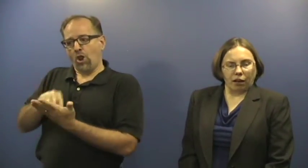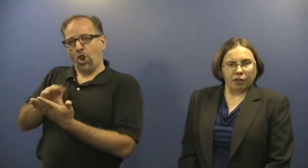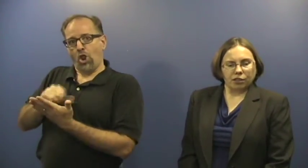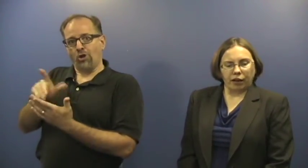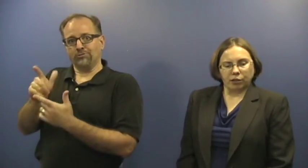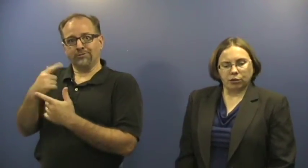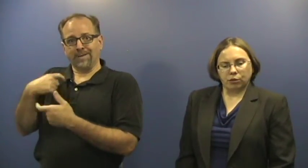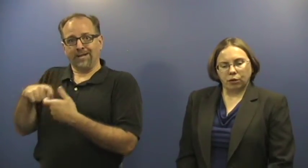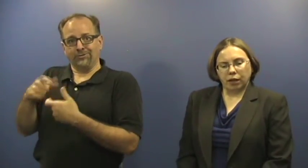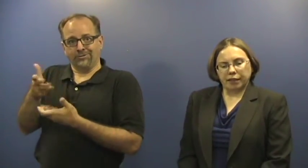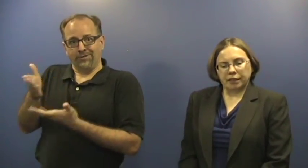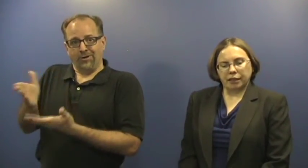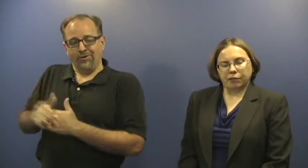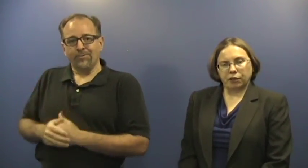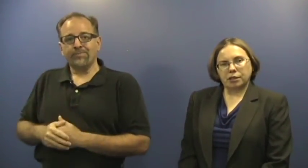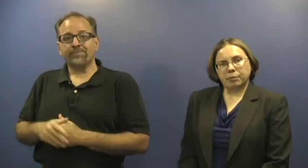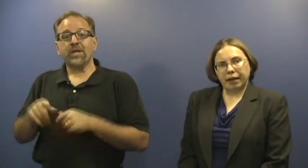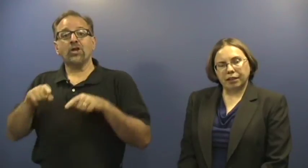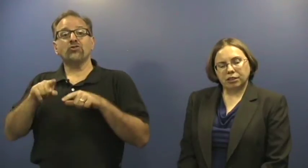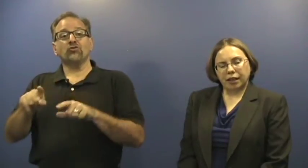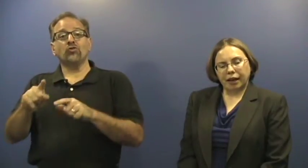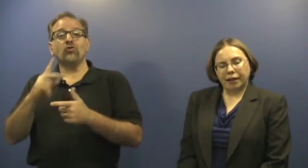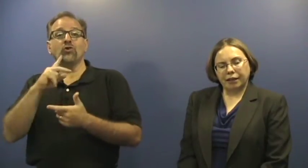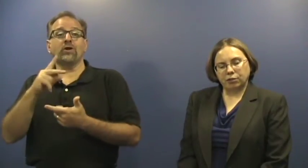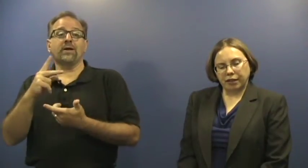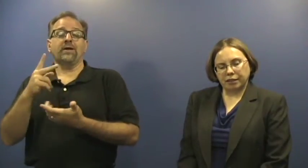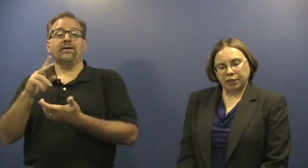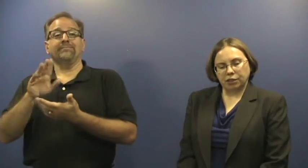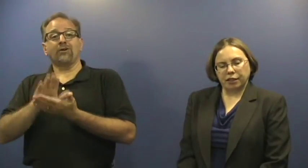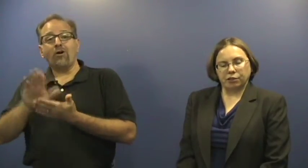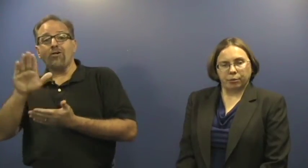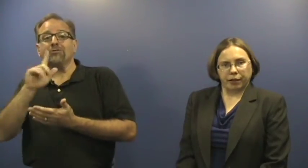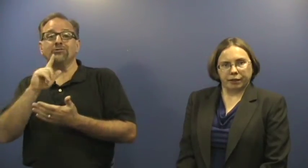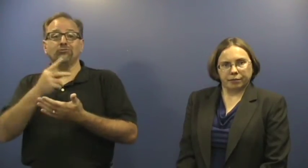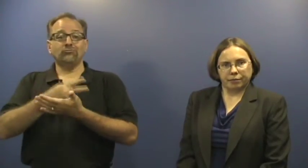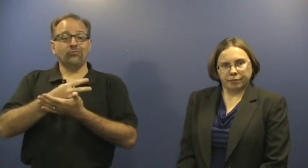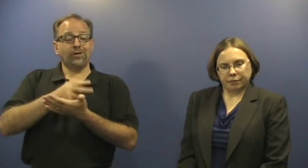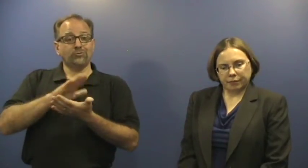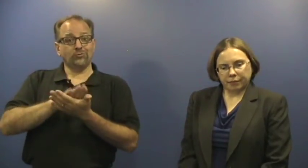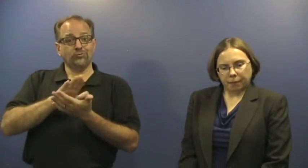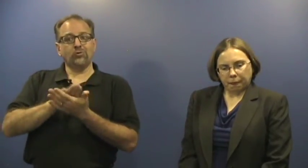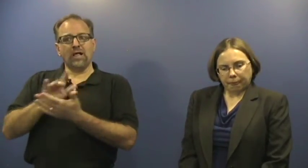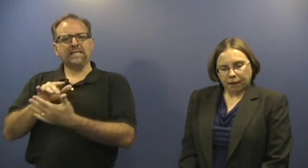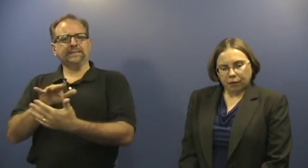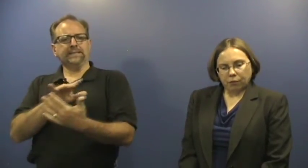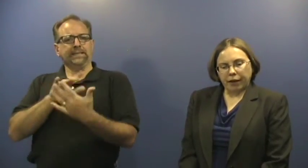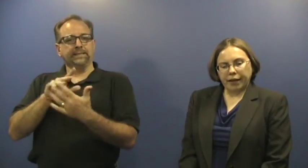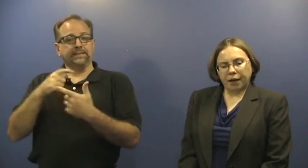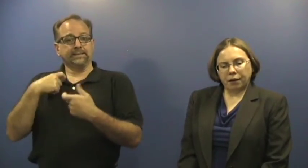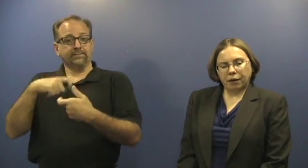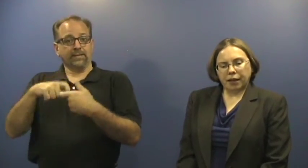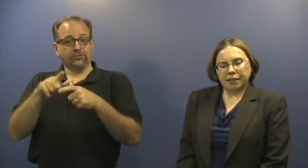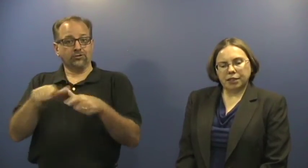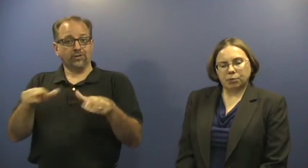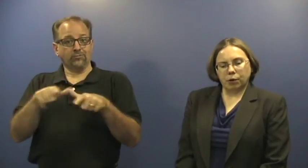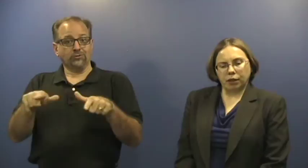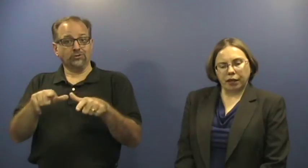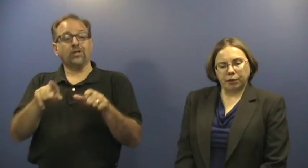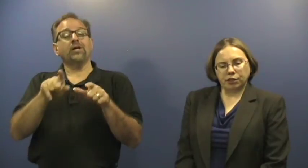and graduate school, I studied first Spanish and then translation and interpreting. Right now, I teach spoken language